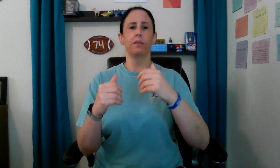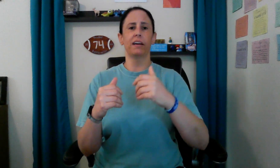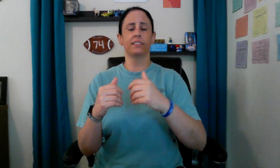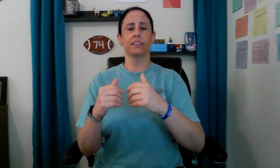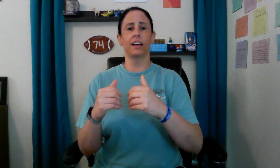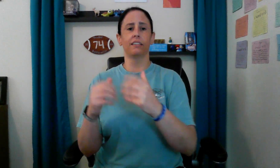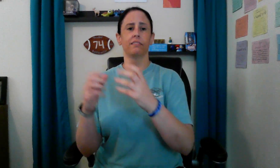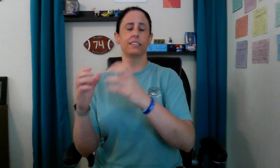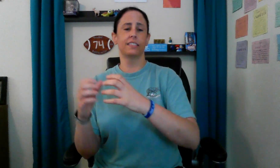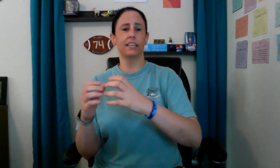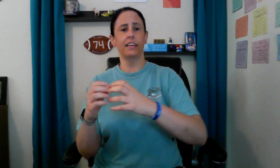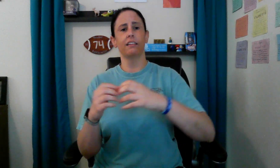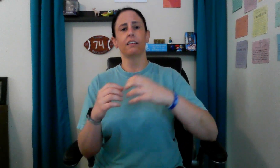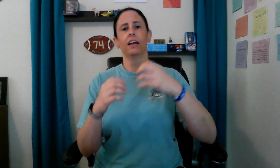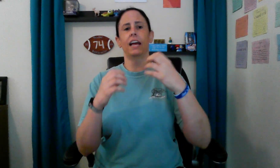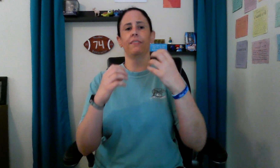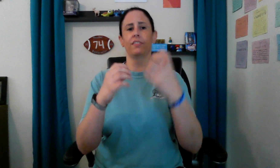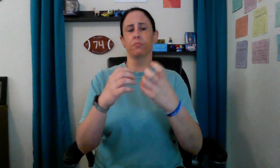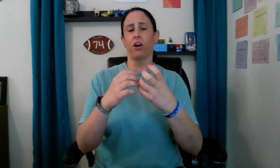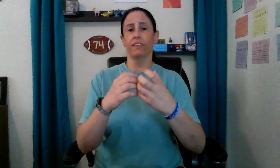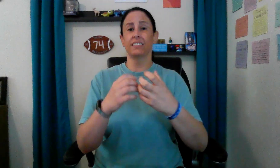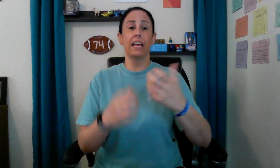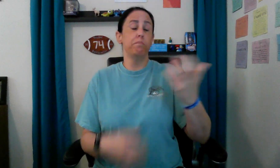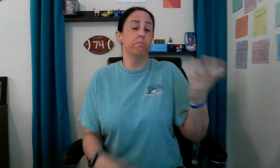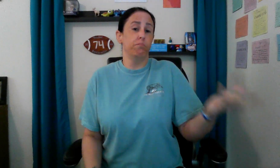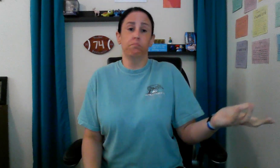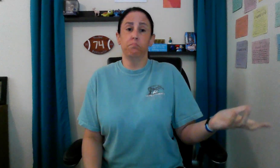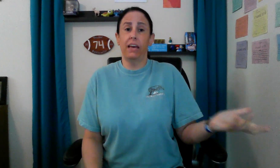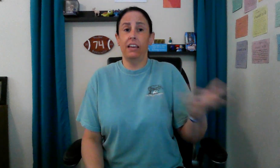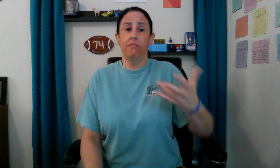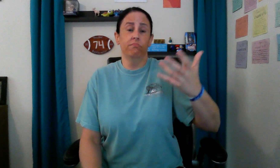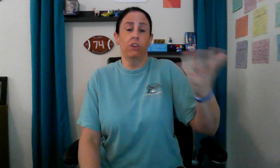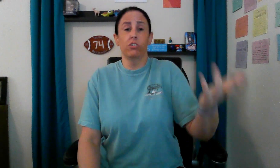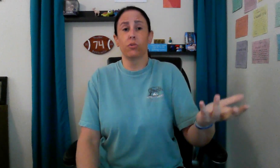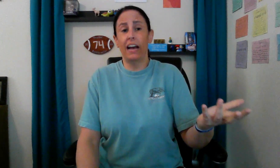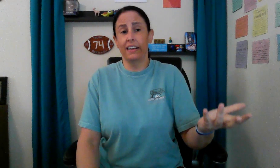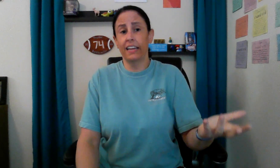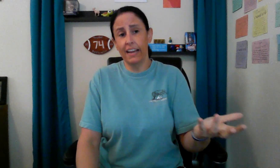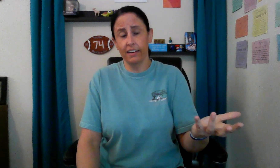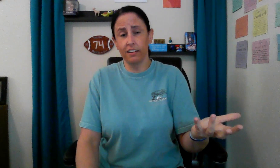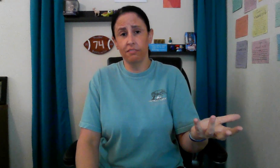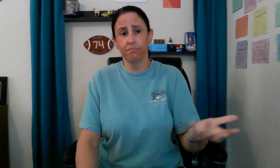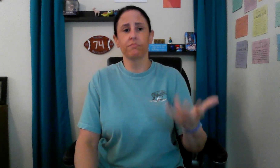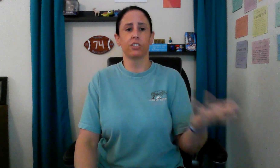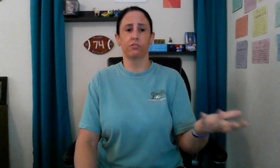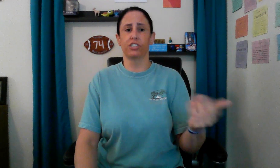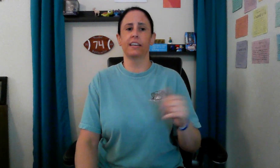might sign the city and then the province and may also add in Canada. So just a heads